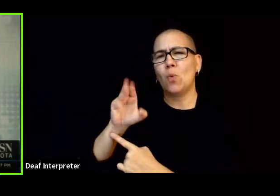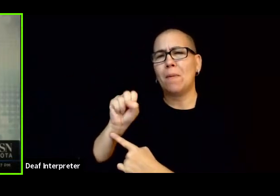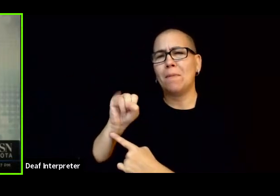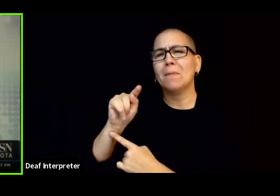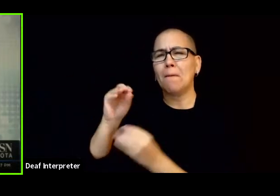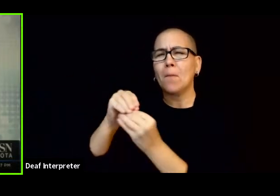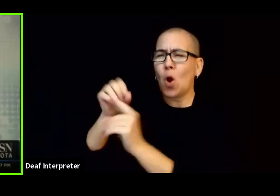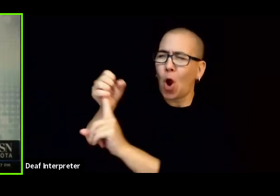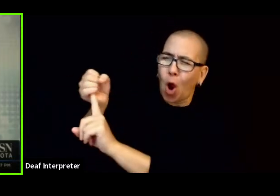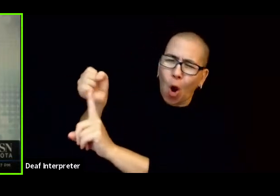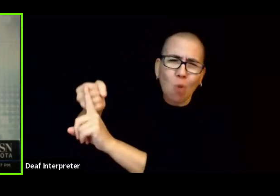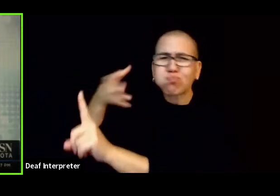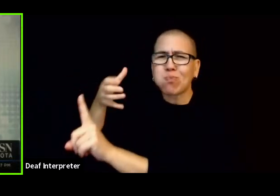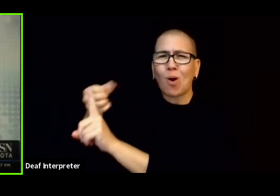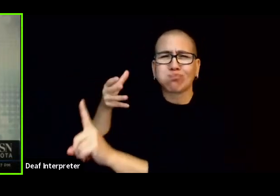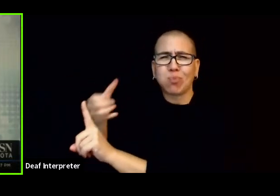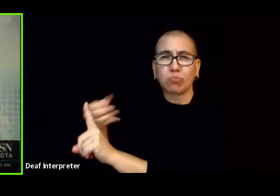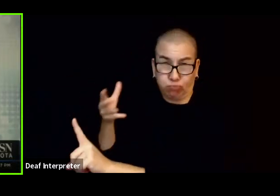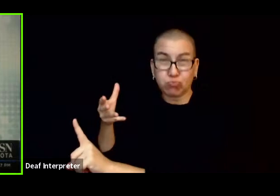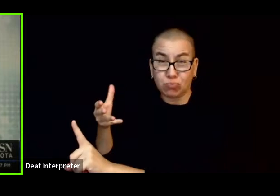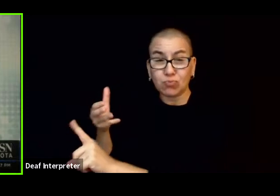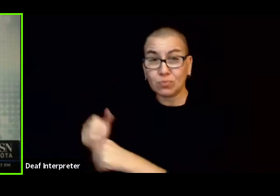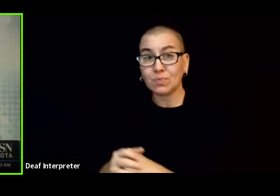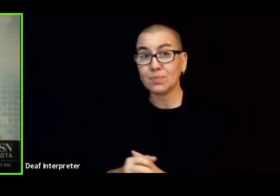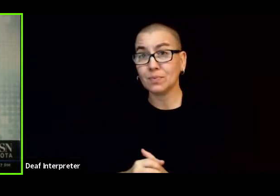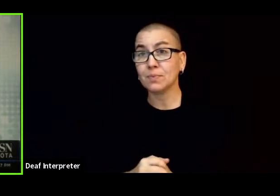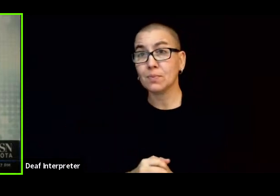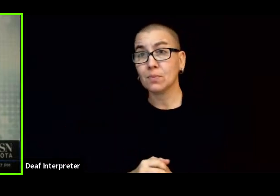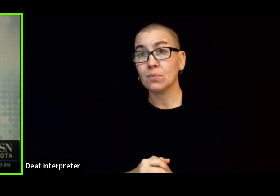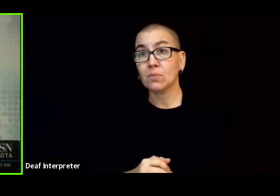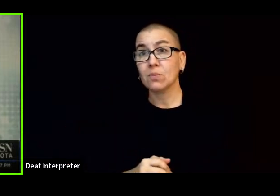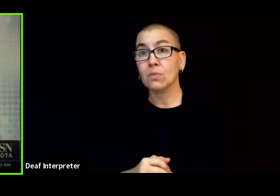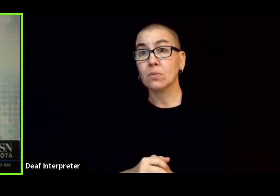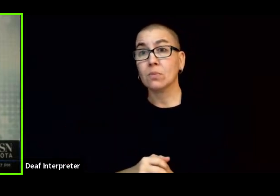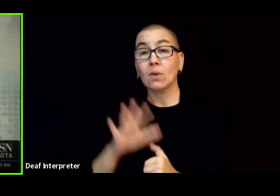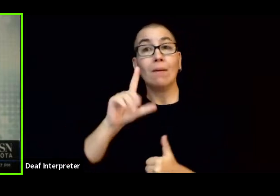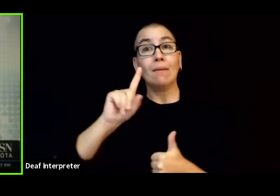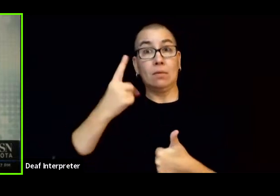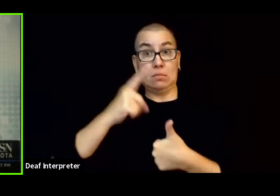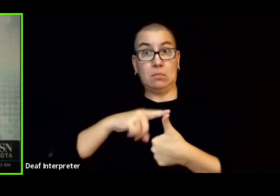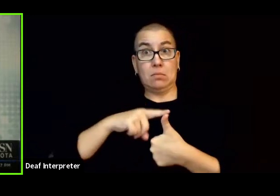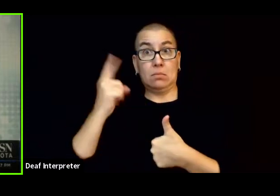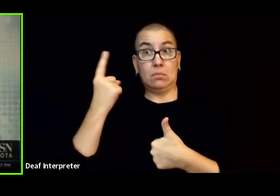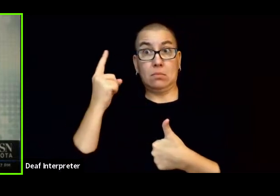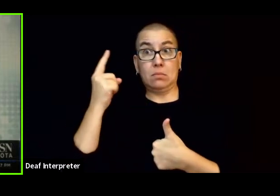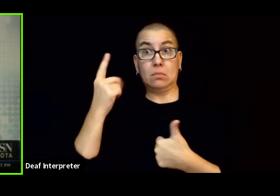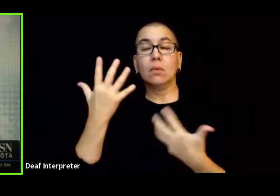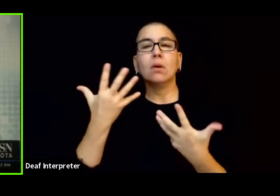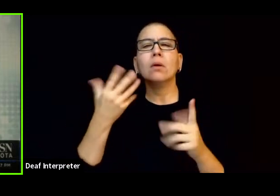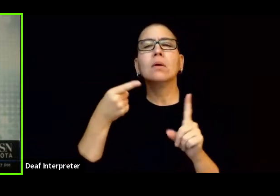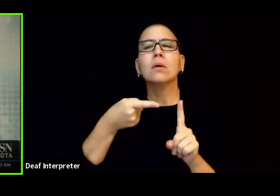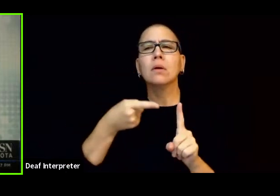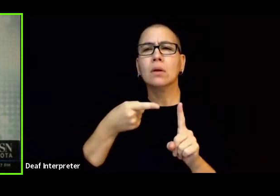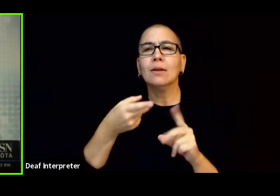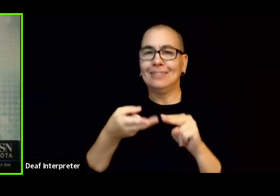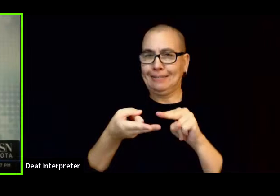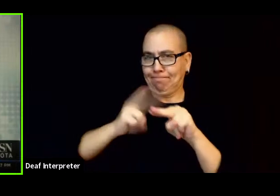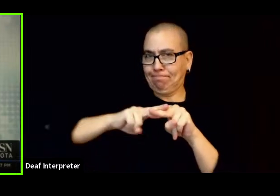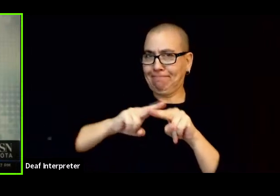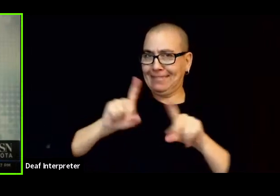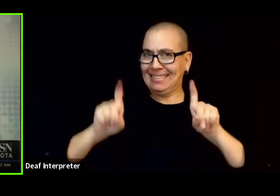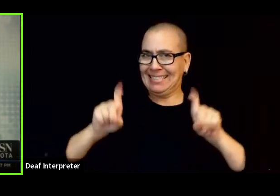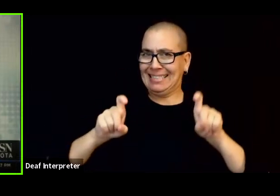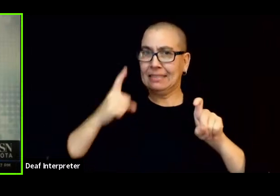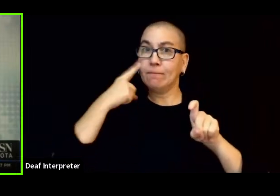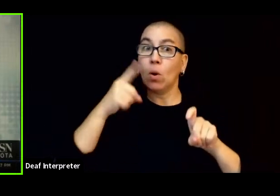So the first point, expand COVID-19 testing for residents and workers in long-term care facilities. We have developed